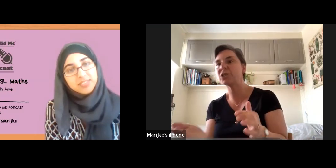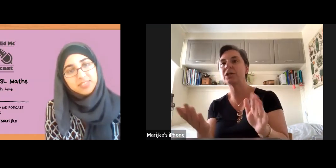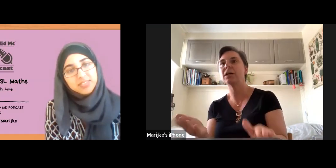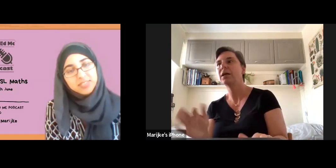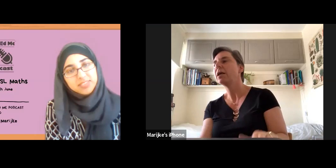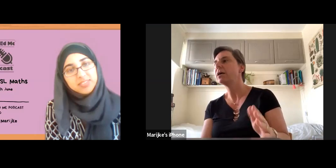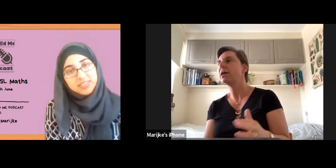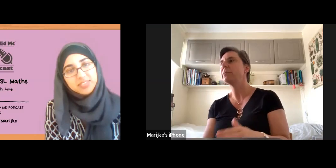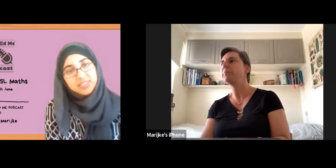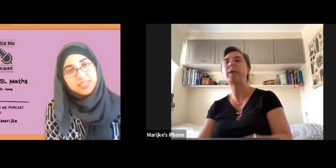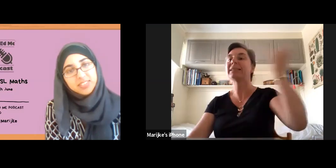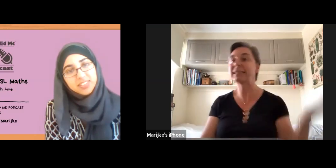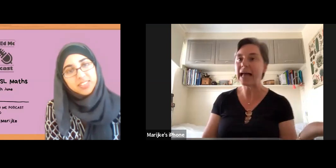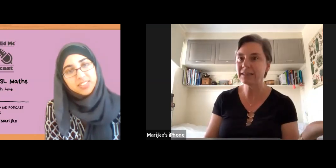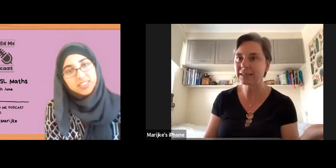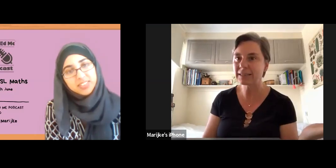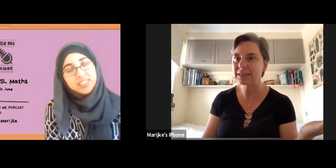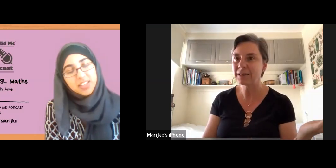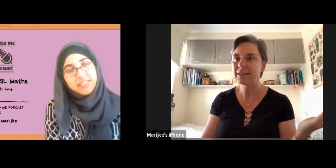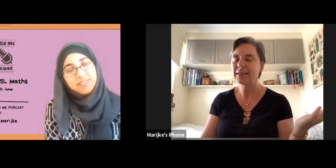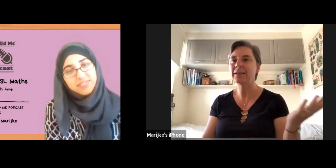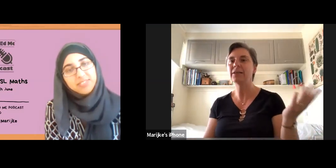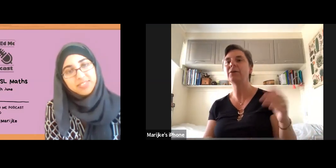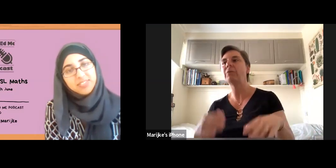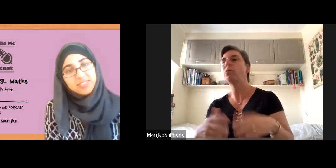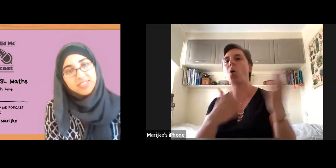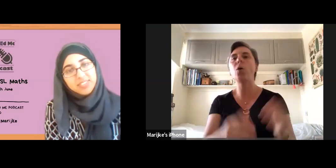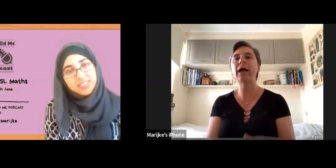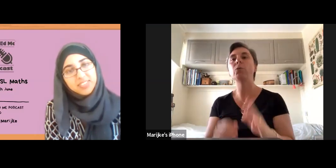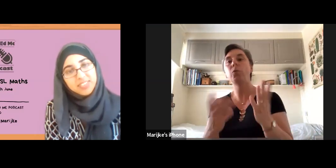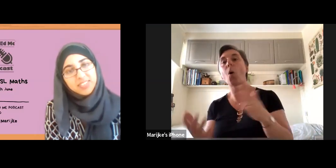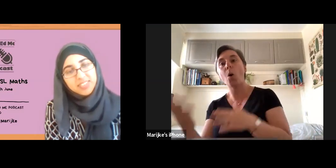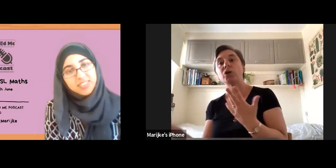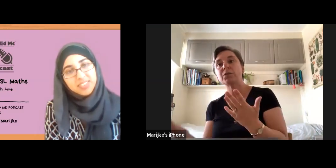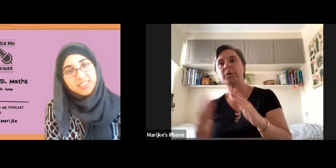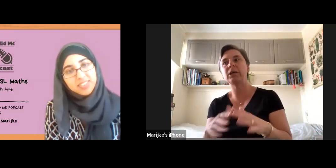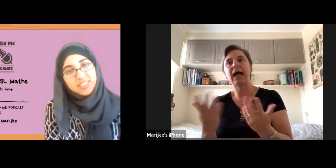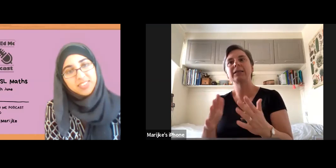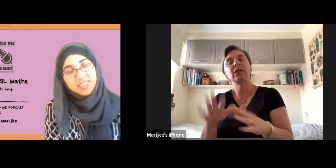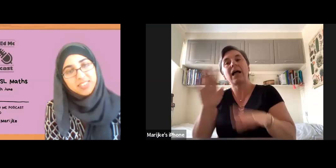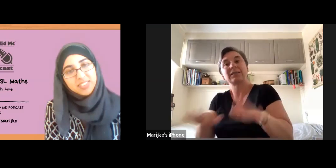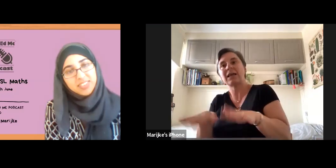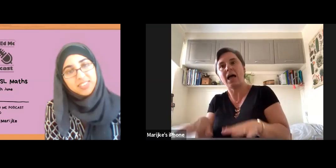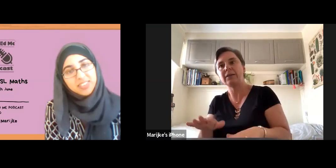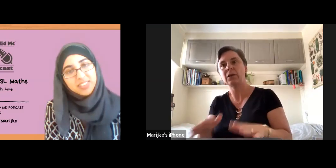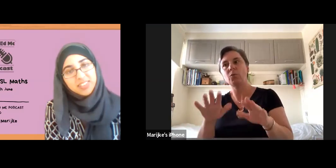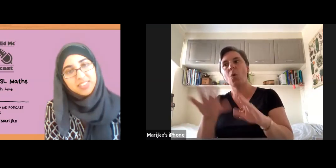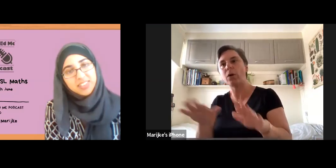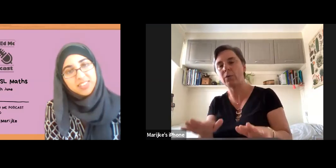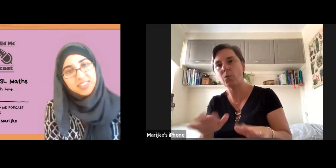the past tense. Yeah. Like walk and walked, but you can't sign walk and